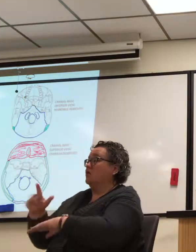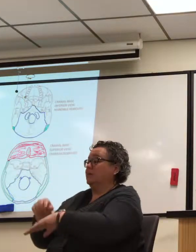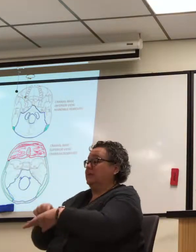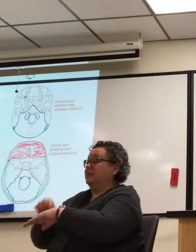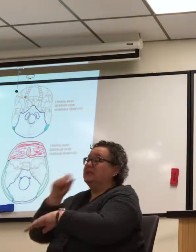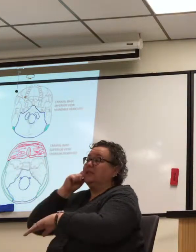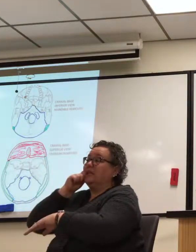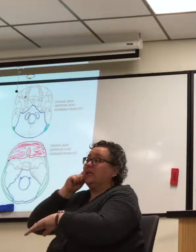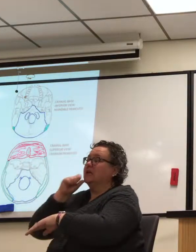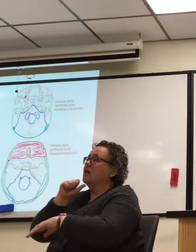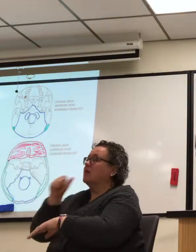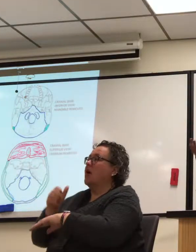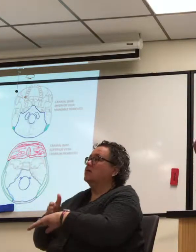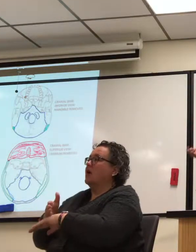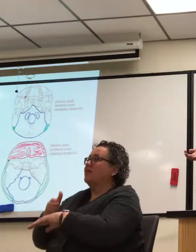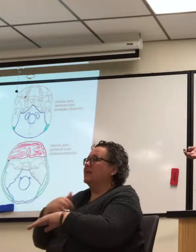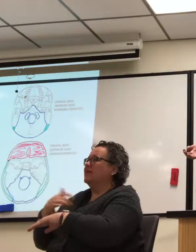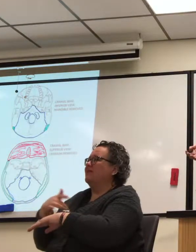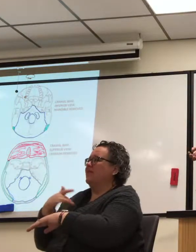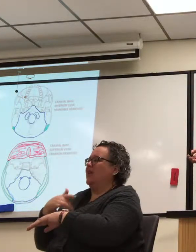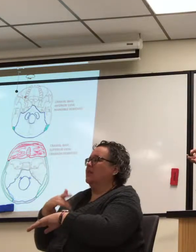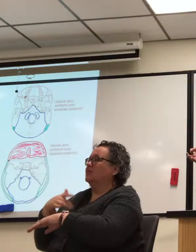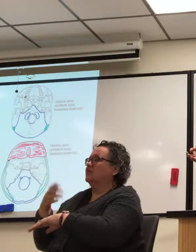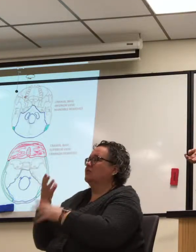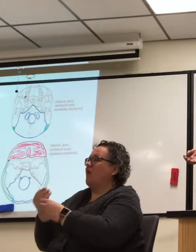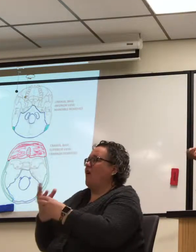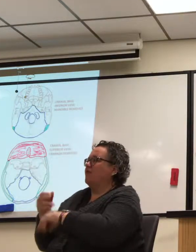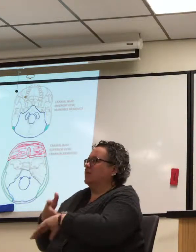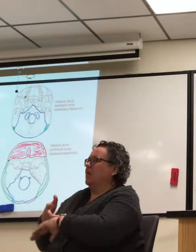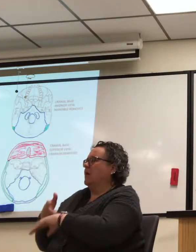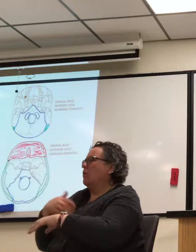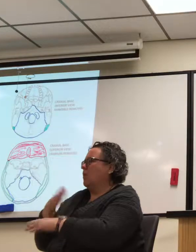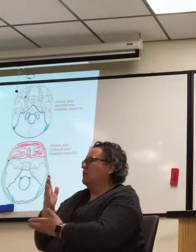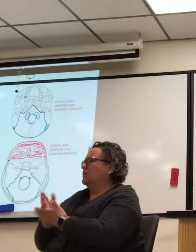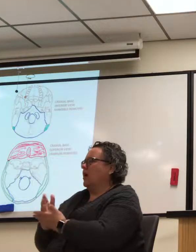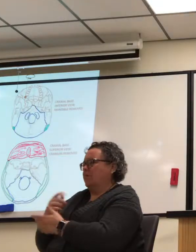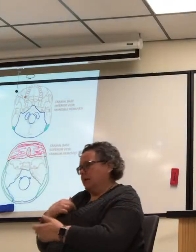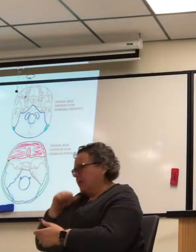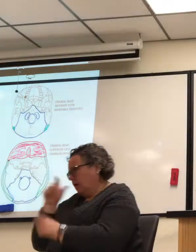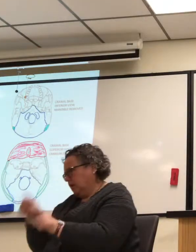saw, because when it feels soft tissue, it stops. Although I'm not going to test that on myself.